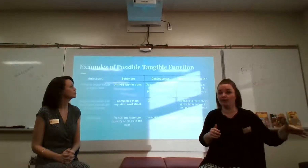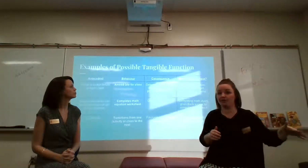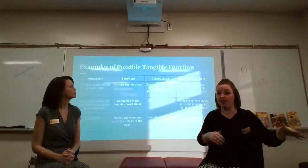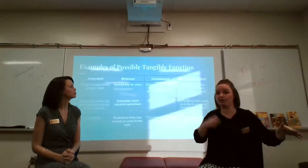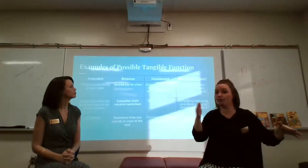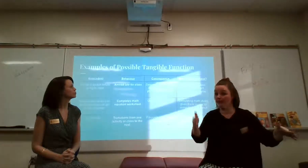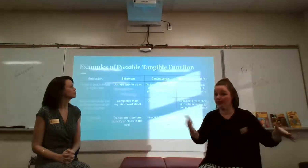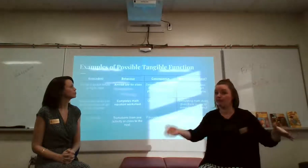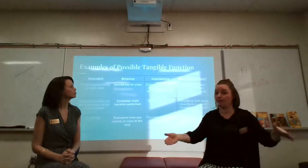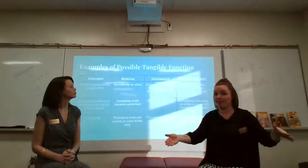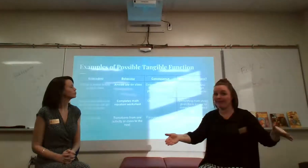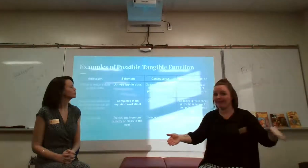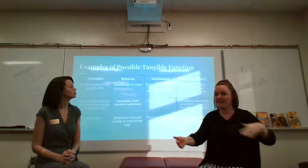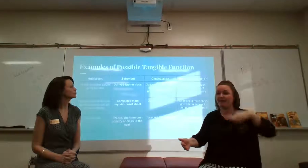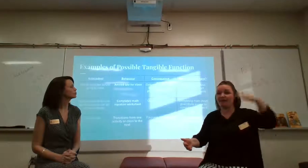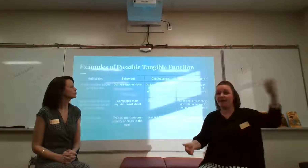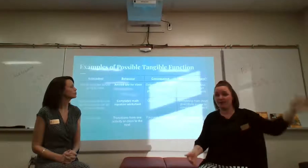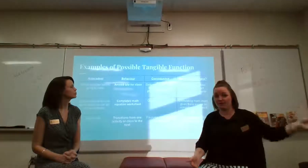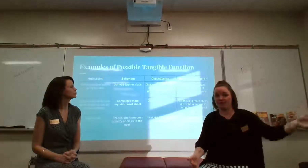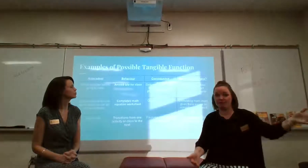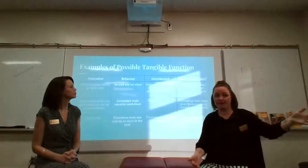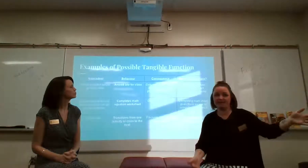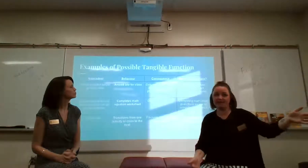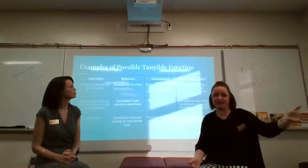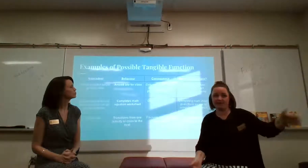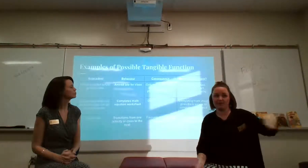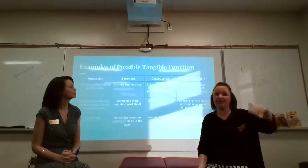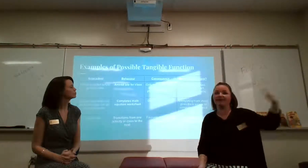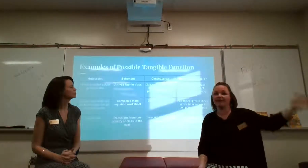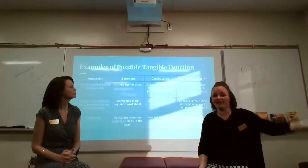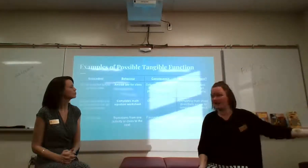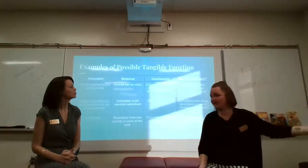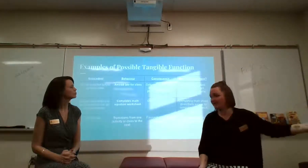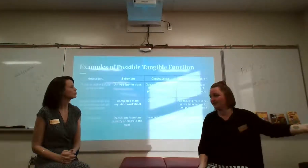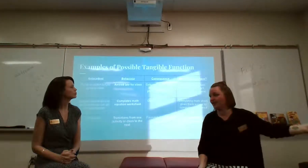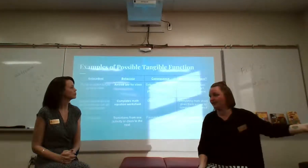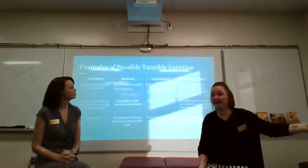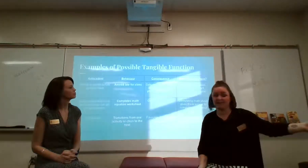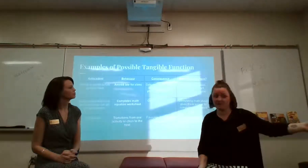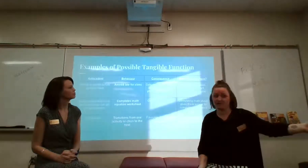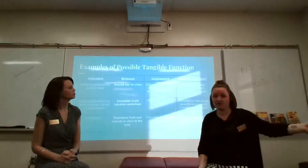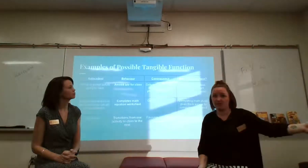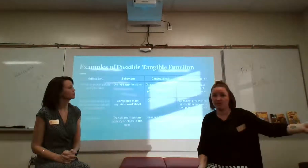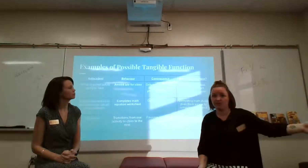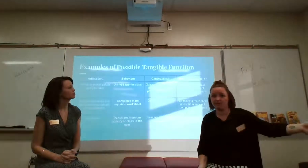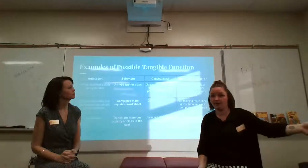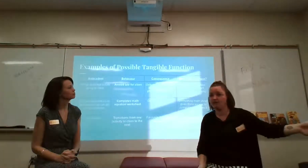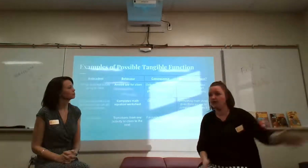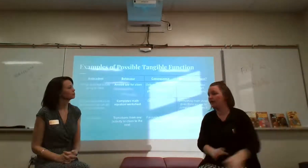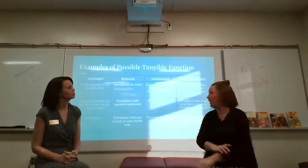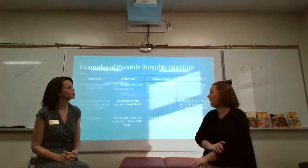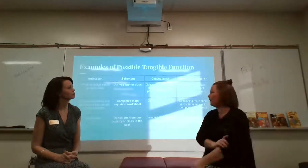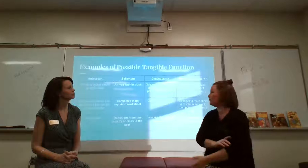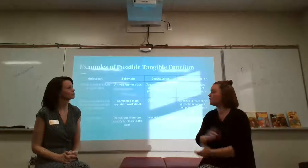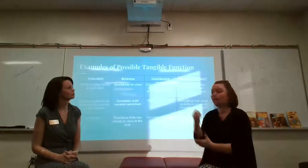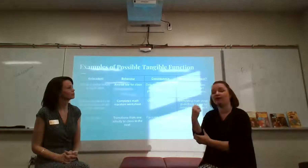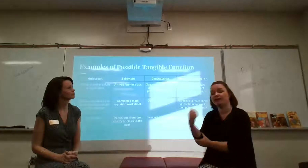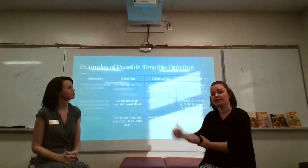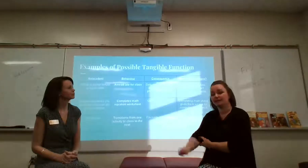their phone, from being late, but also because once they were late, then they got sent to the hall and had some extra time with their phone. So we look at stuff like this